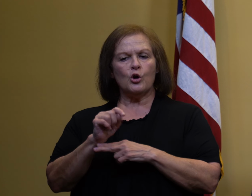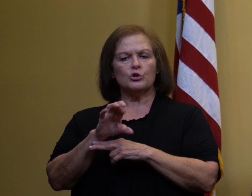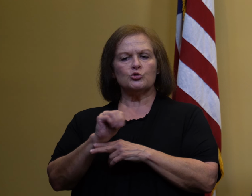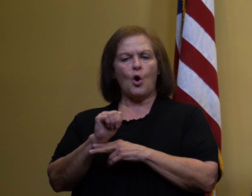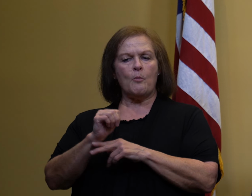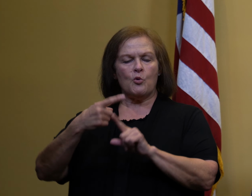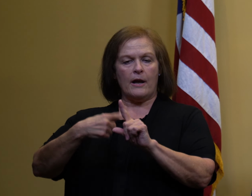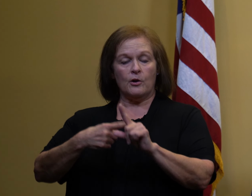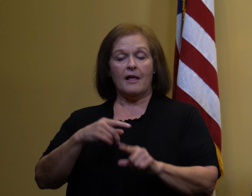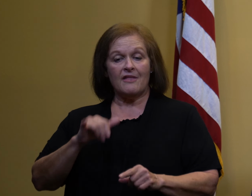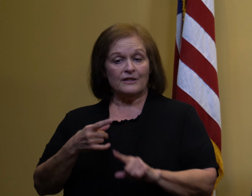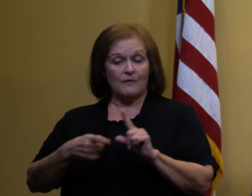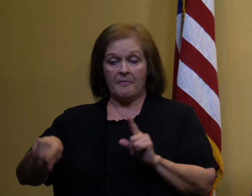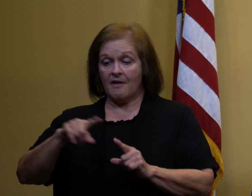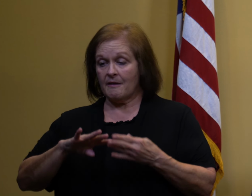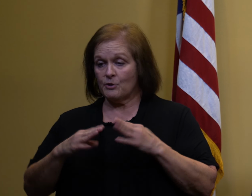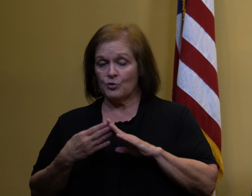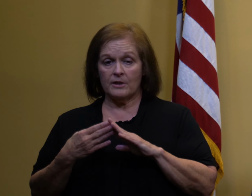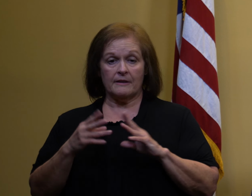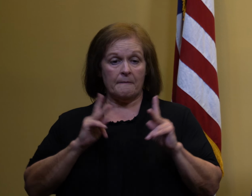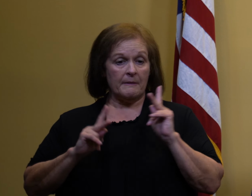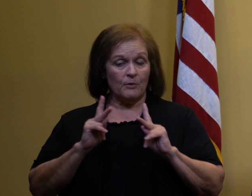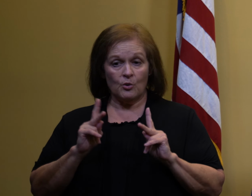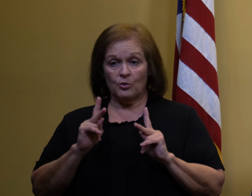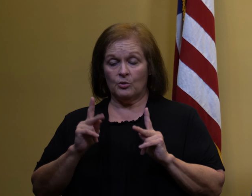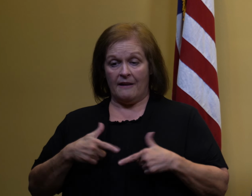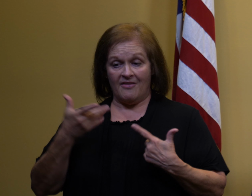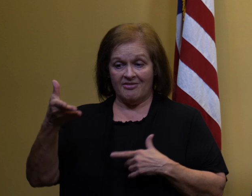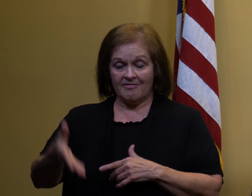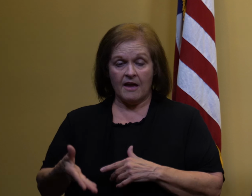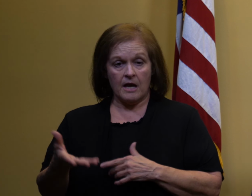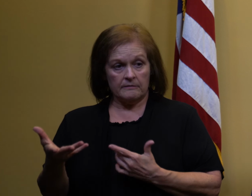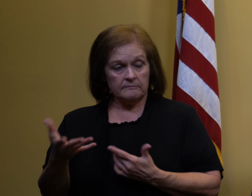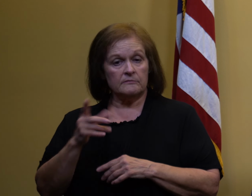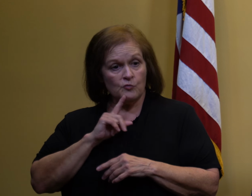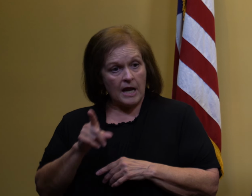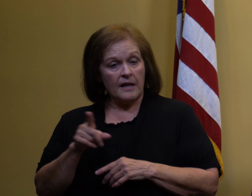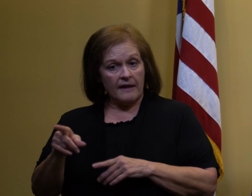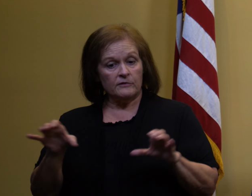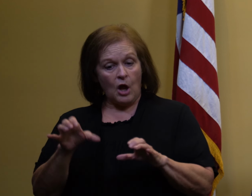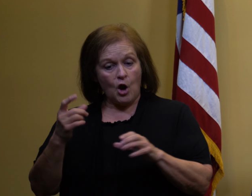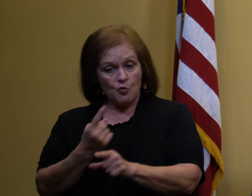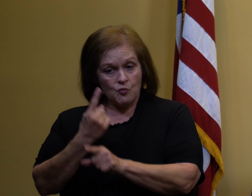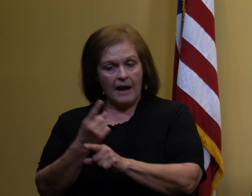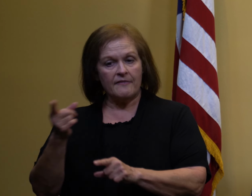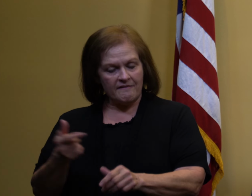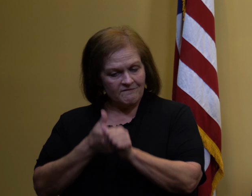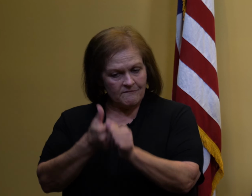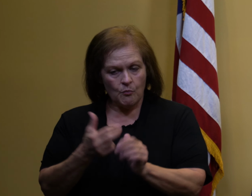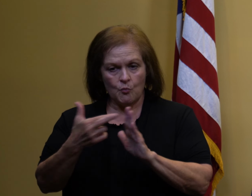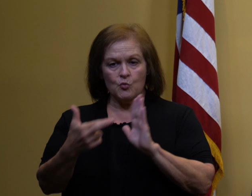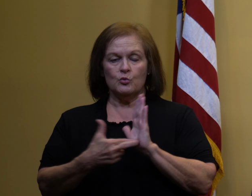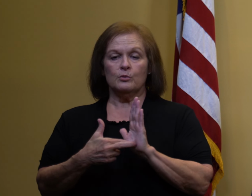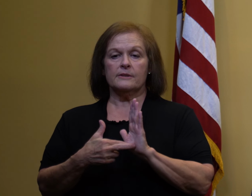from, our community residents who have really done the right thing. They followed the